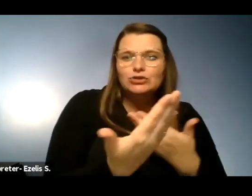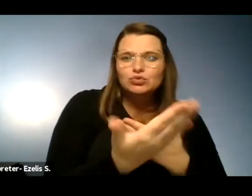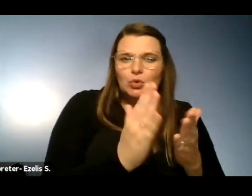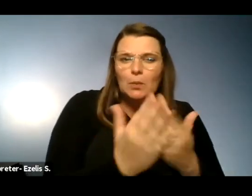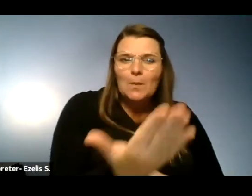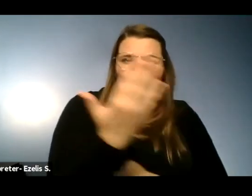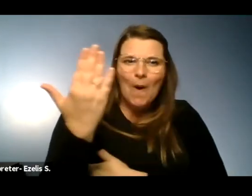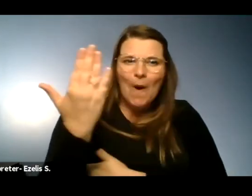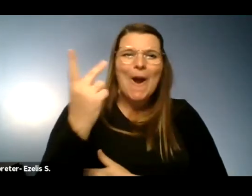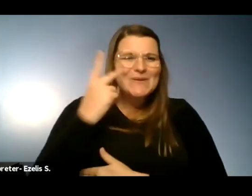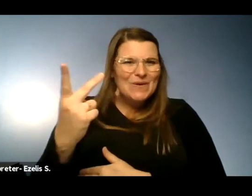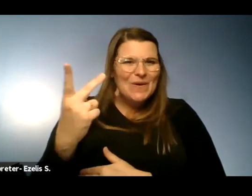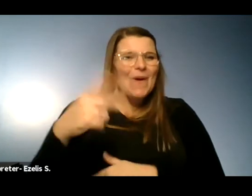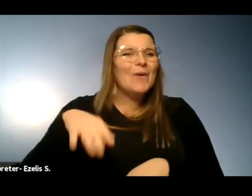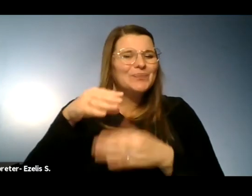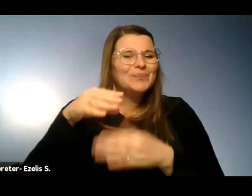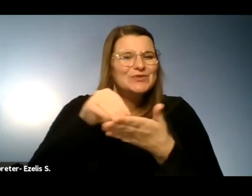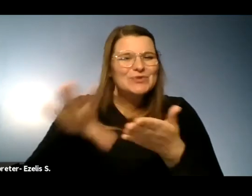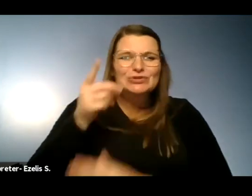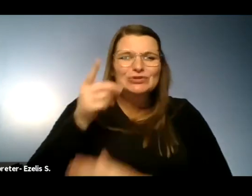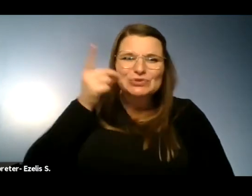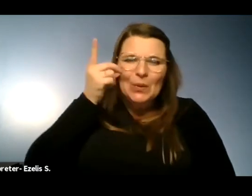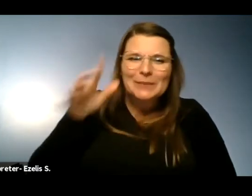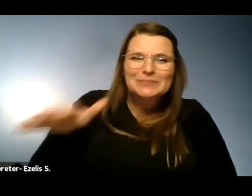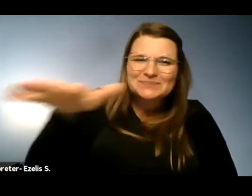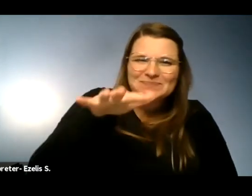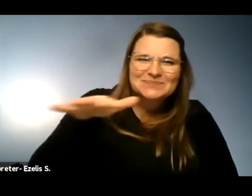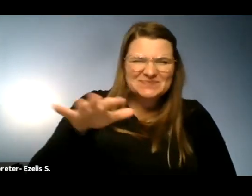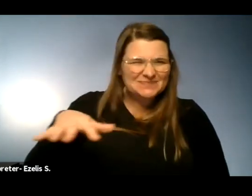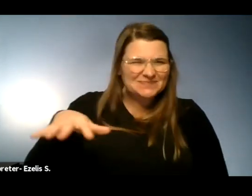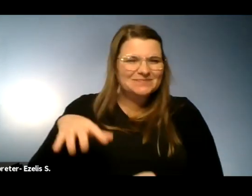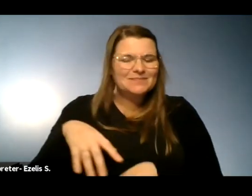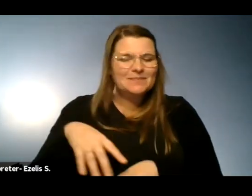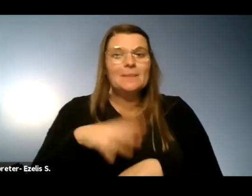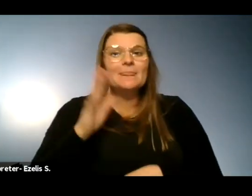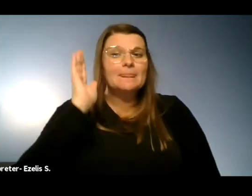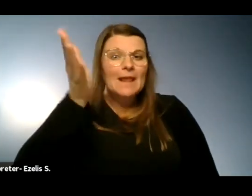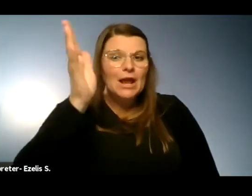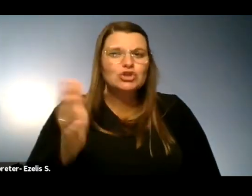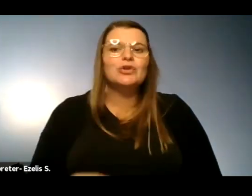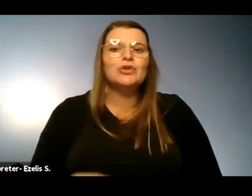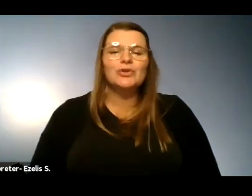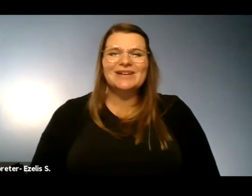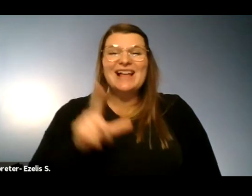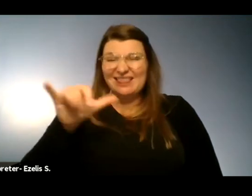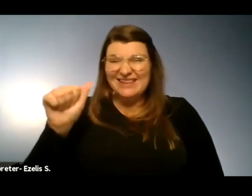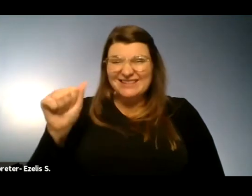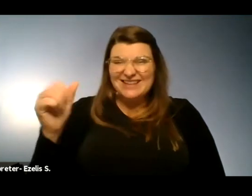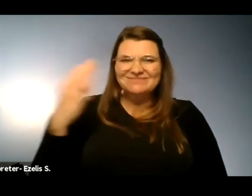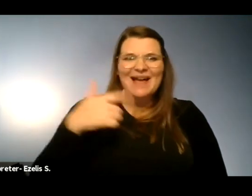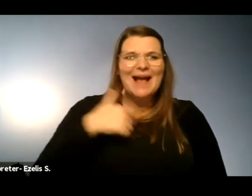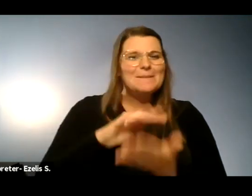all the kids in the residential setting. And then later on, Lisa pointed out, I became a